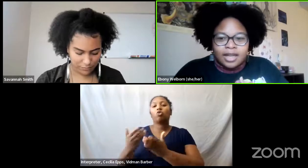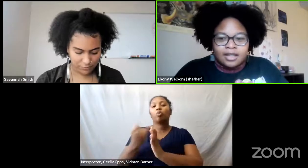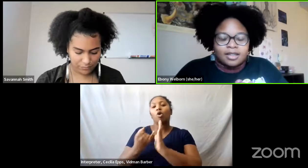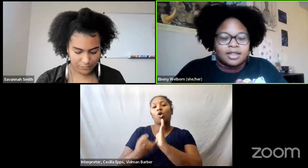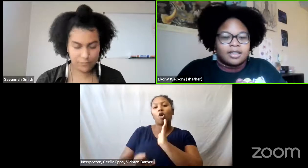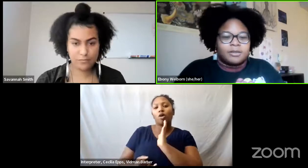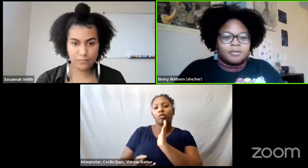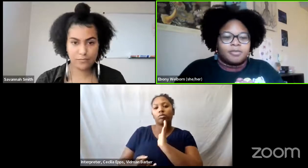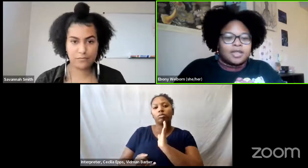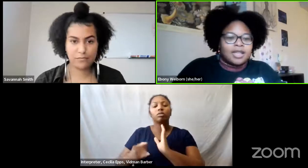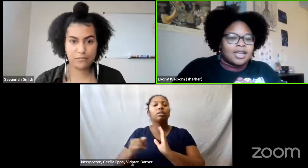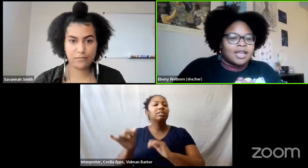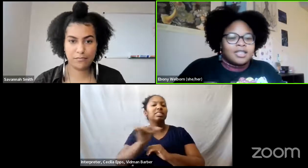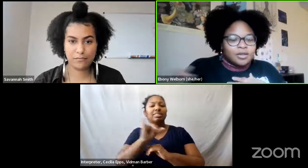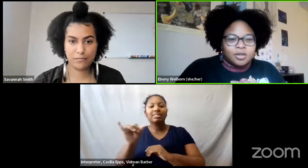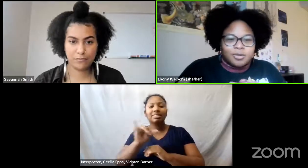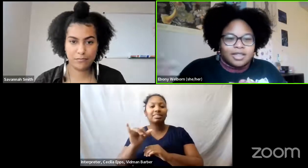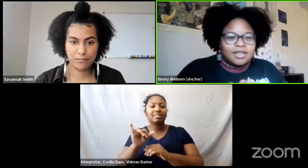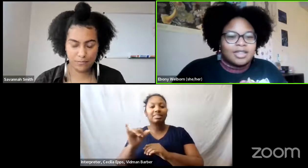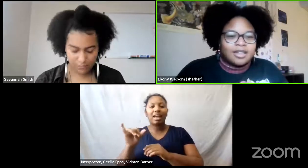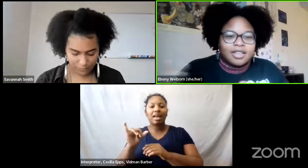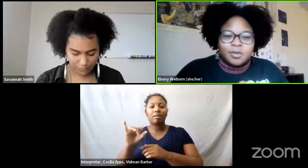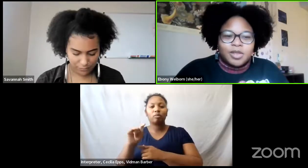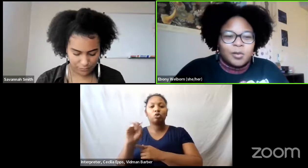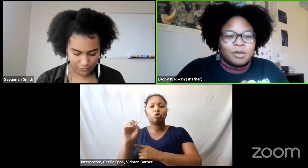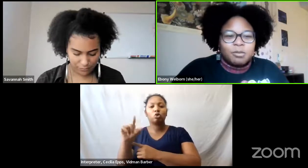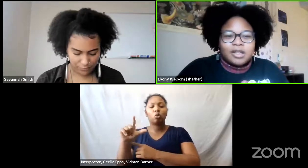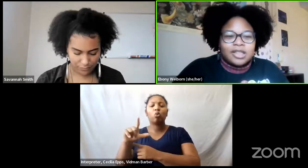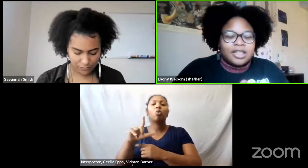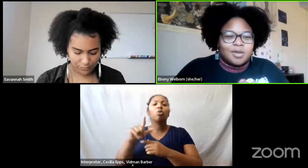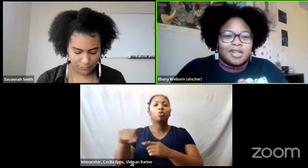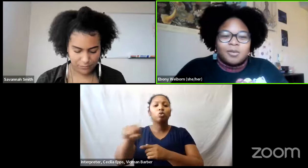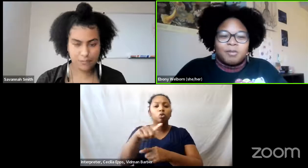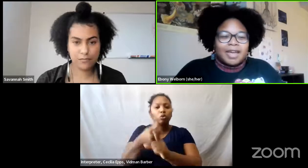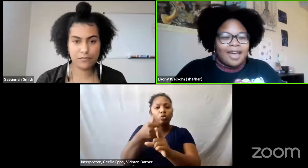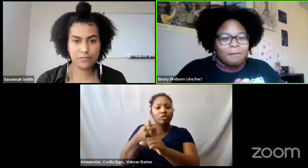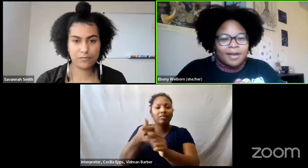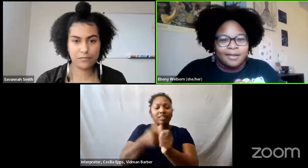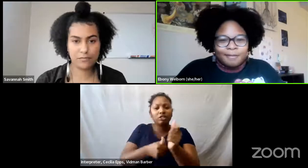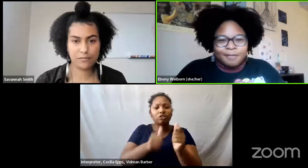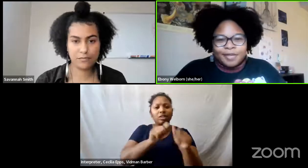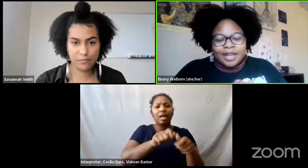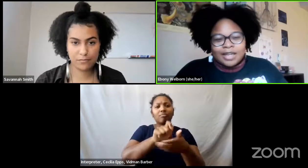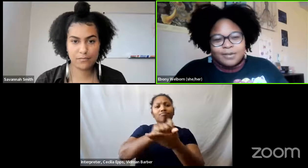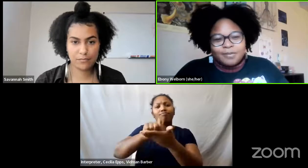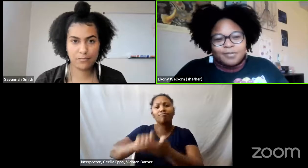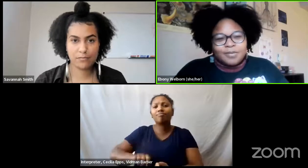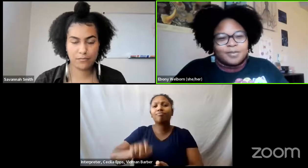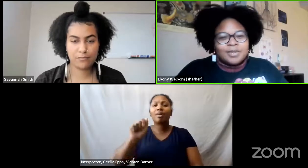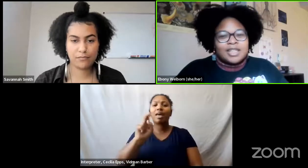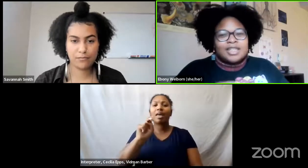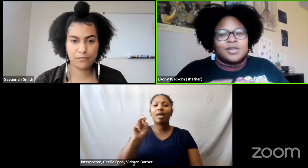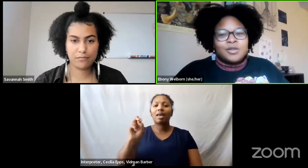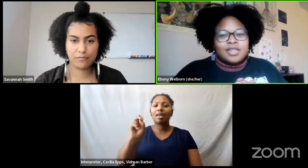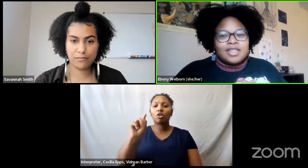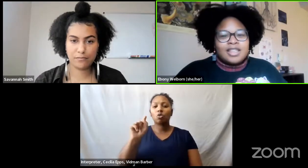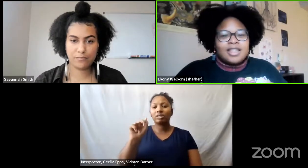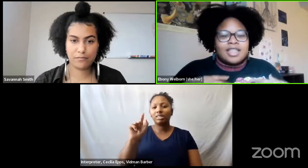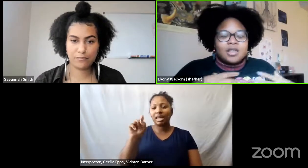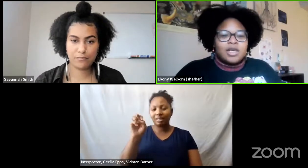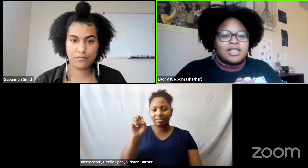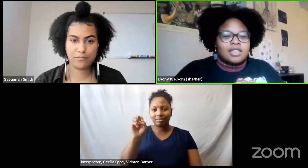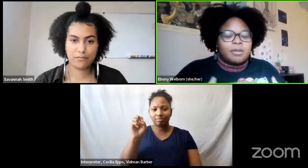the annotate. In YouTube, you can tell us what you want to put on there as well, and we'll make it happen. So